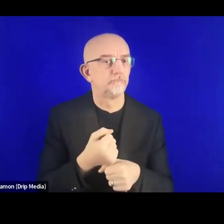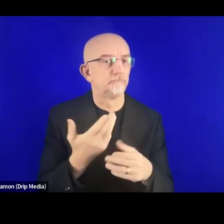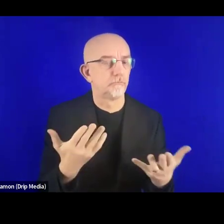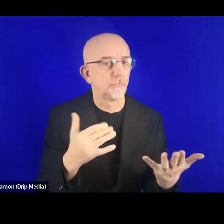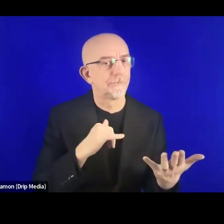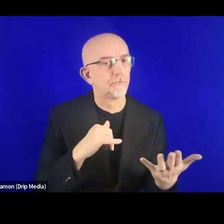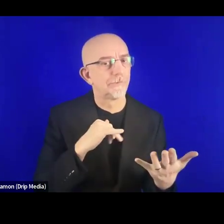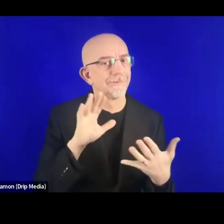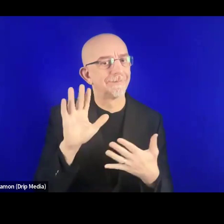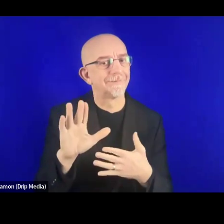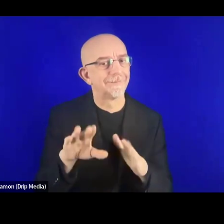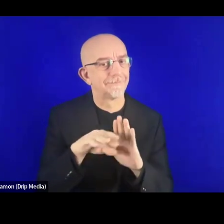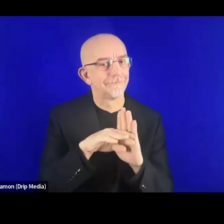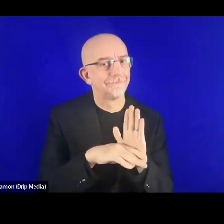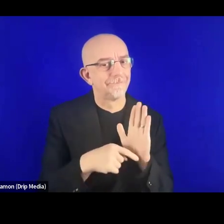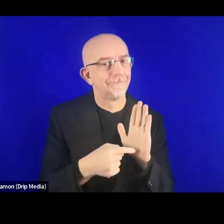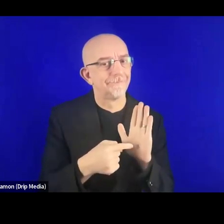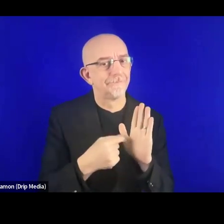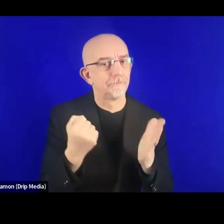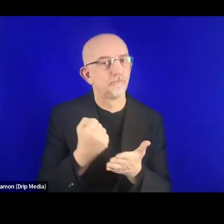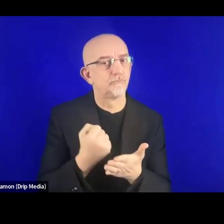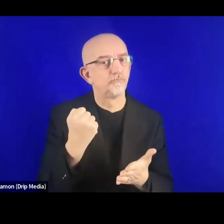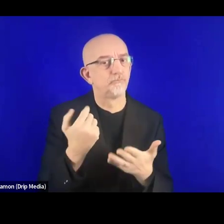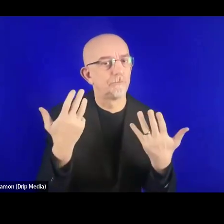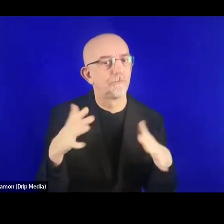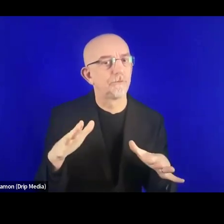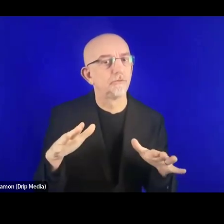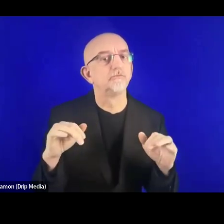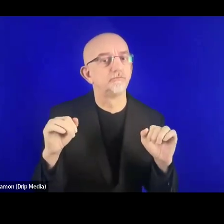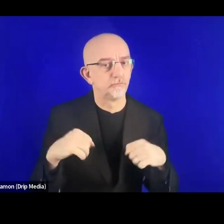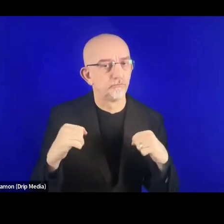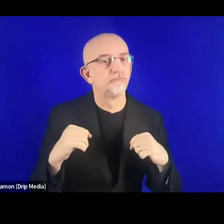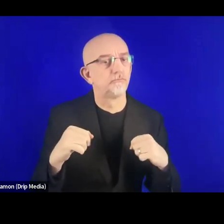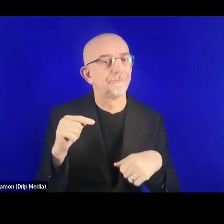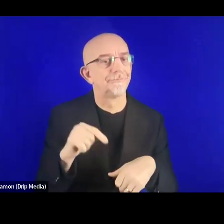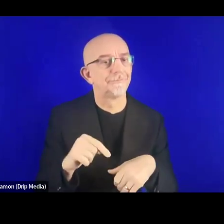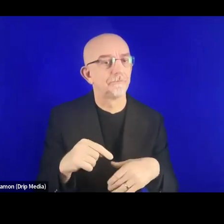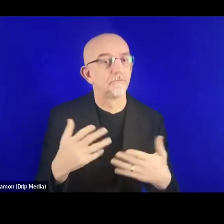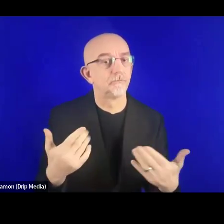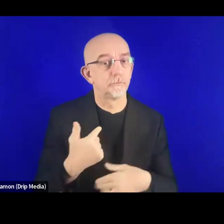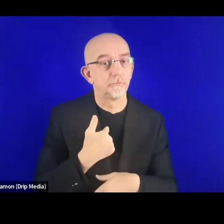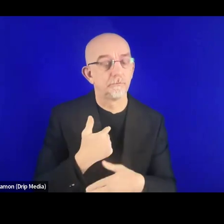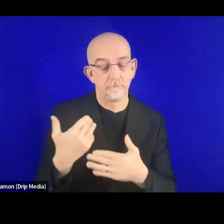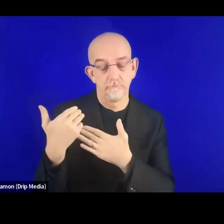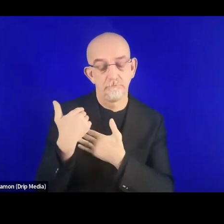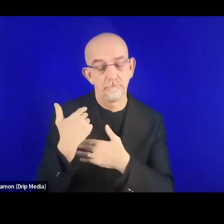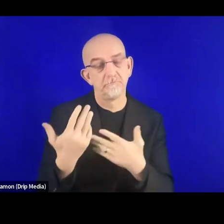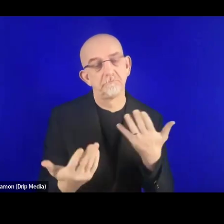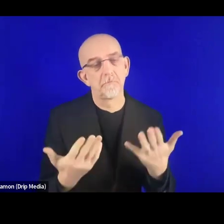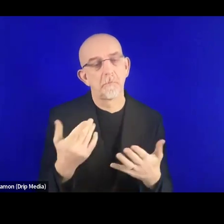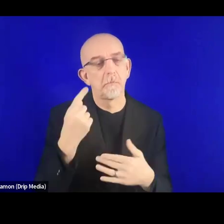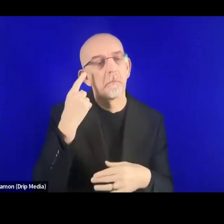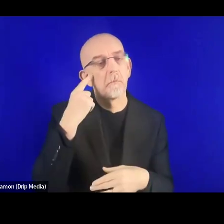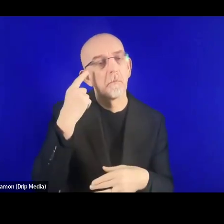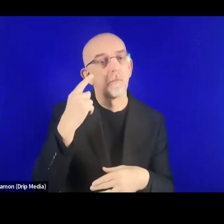or a toilet in my own house. And the other part that makes it interesting is also the